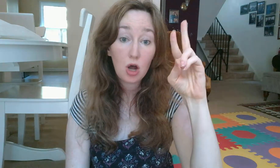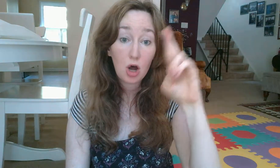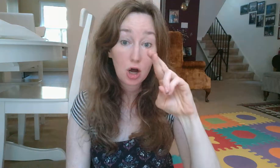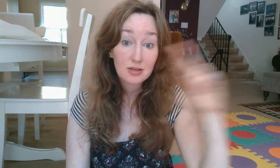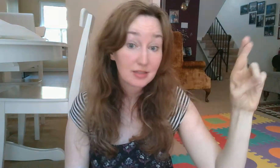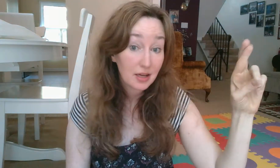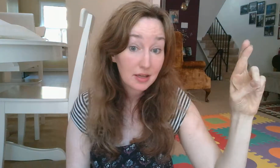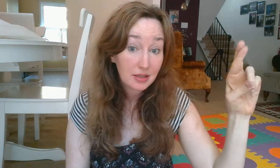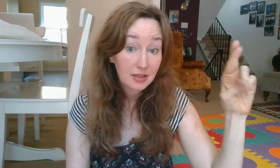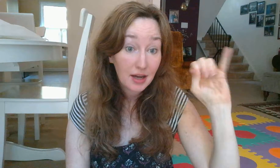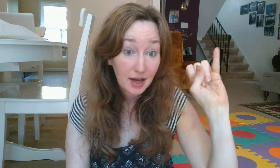M-O-R slide